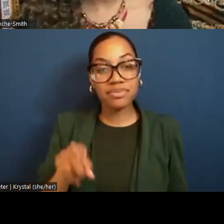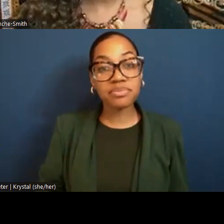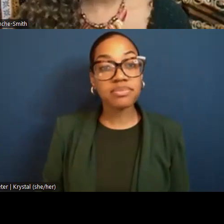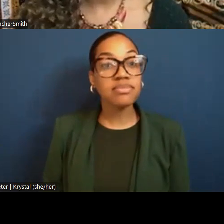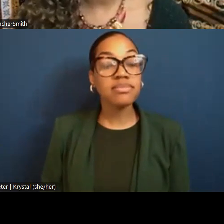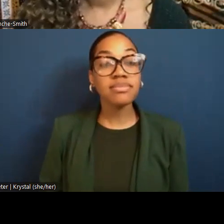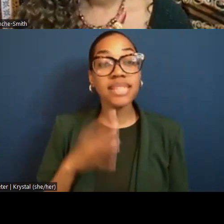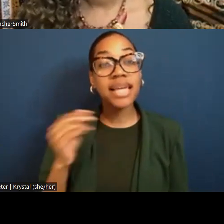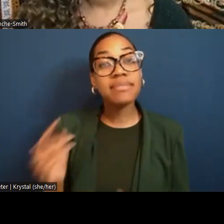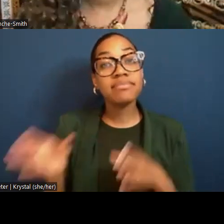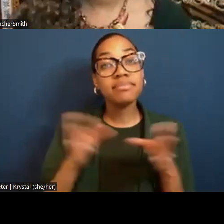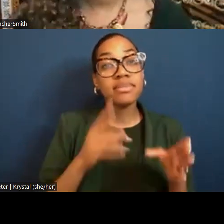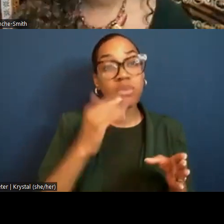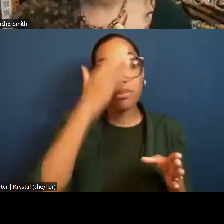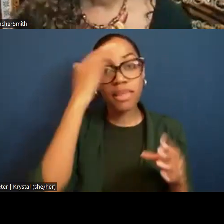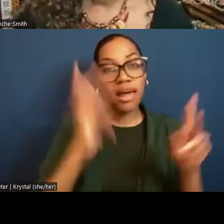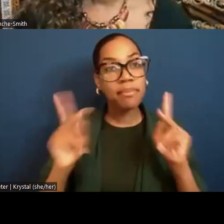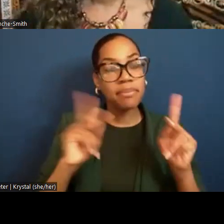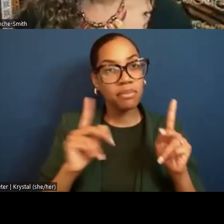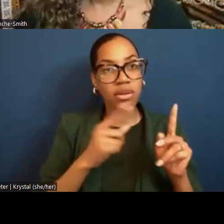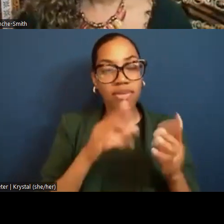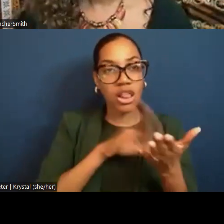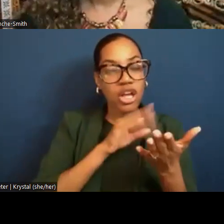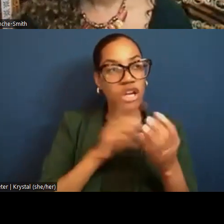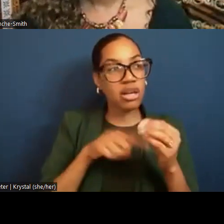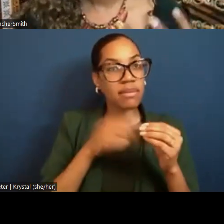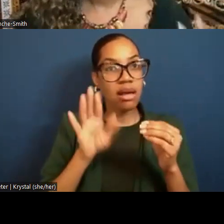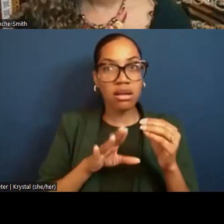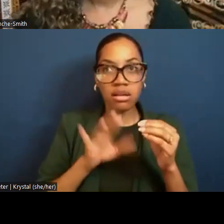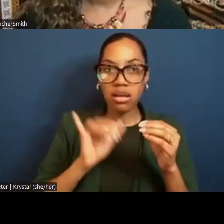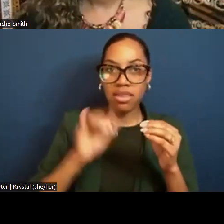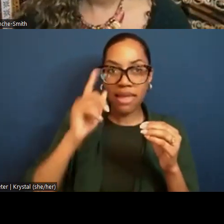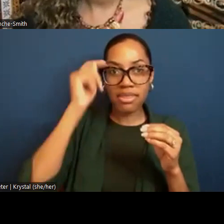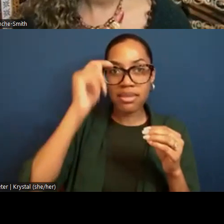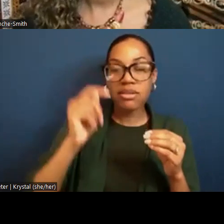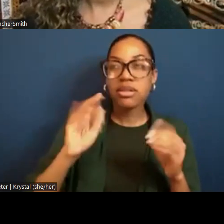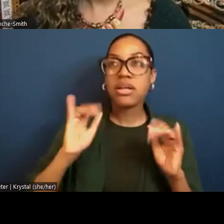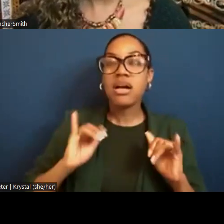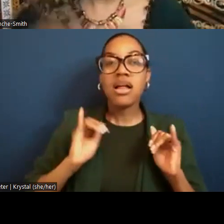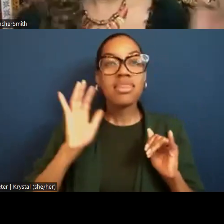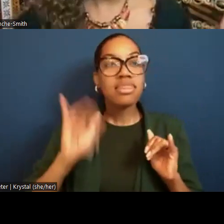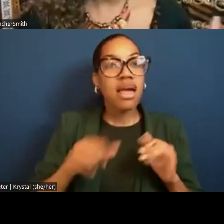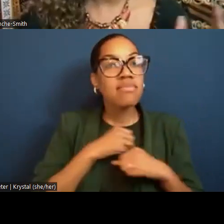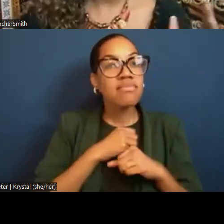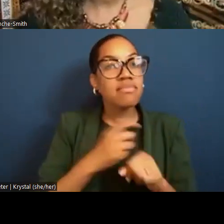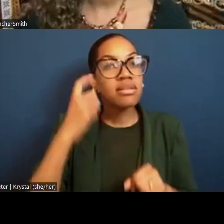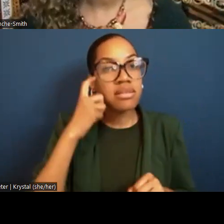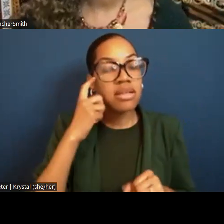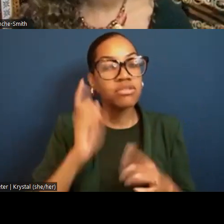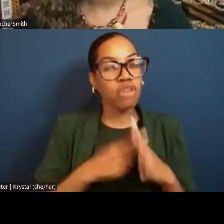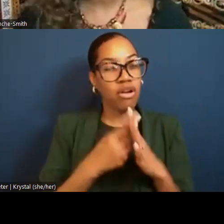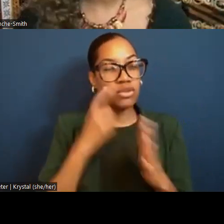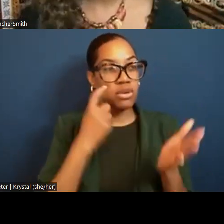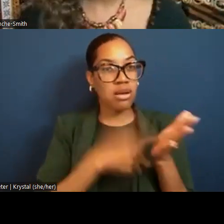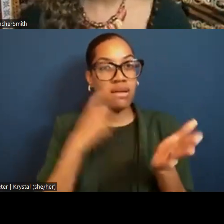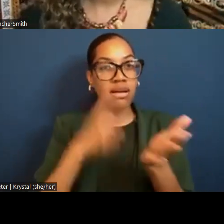things make sense, how they experience things and how they viewed things, and particularly people within the African diaspora.